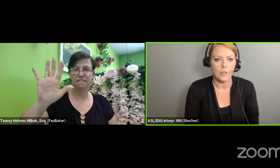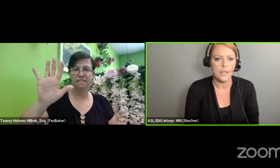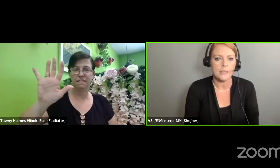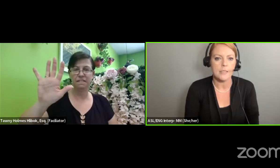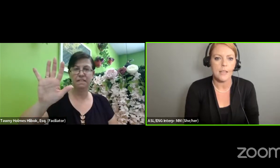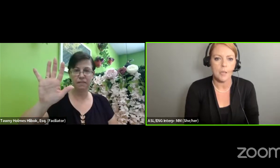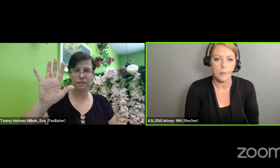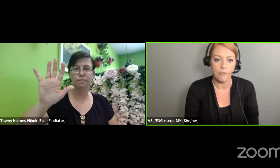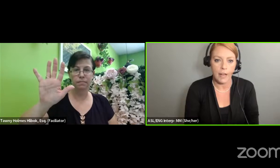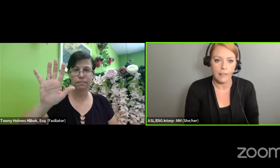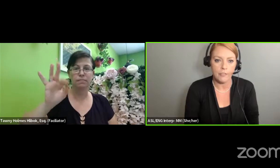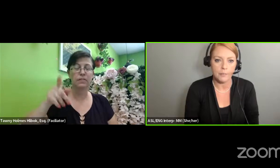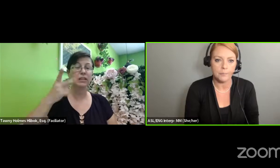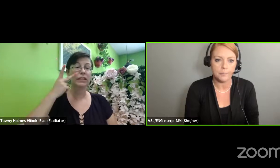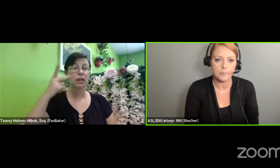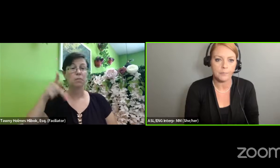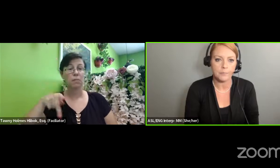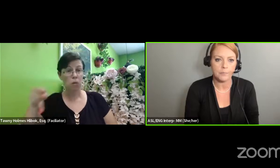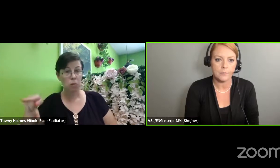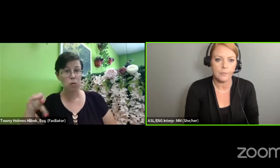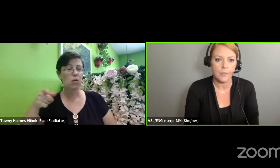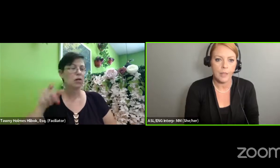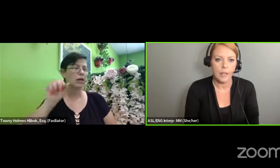We're currently on slide number 5.